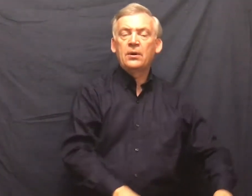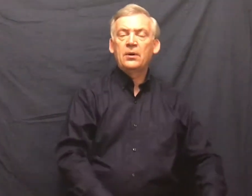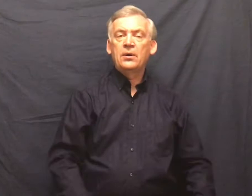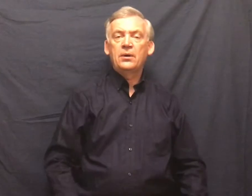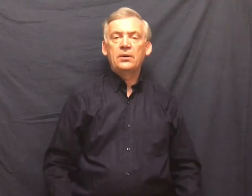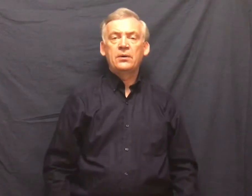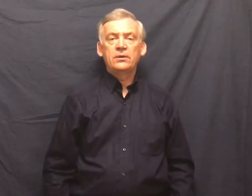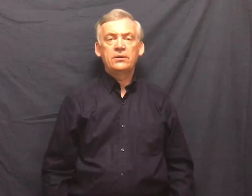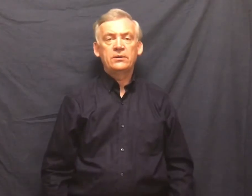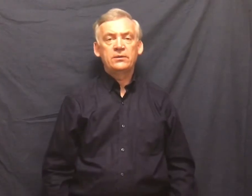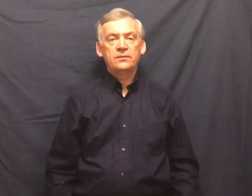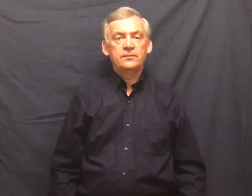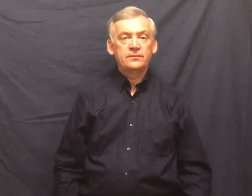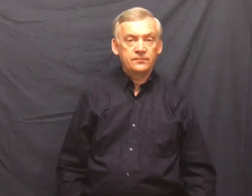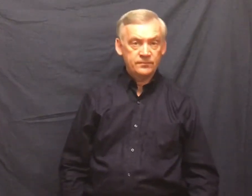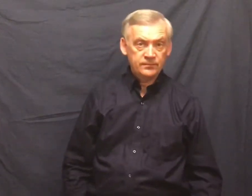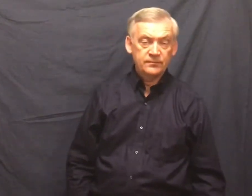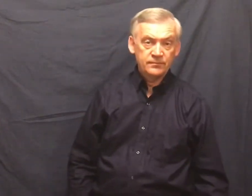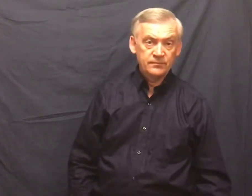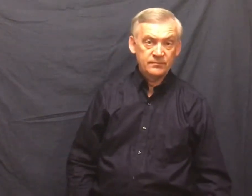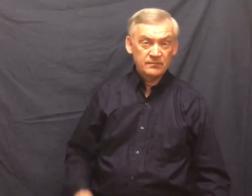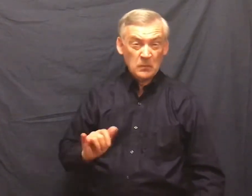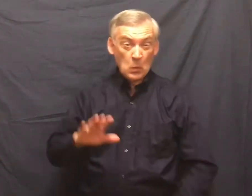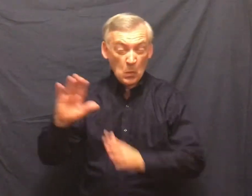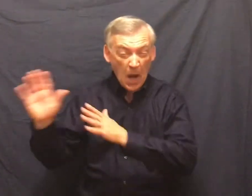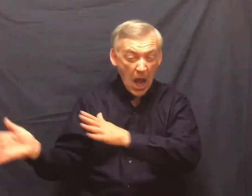As quickly as it had come, the wind died,